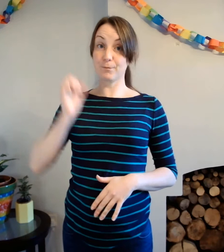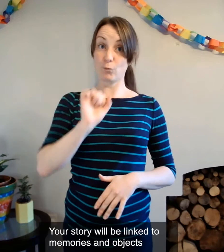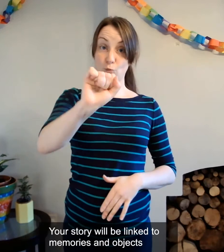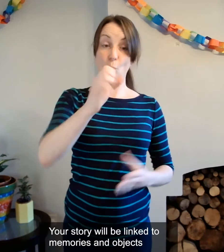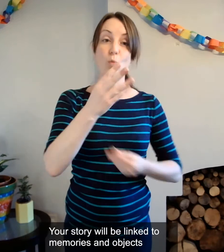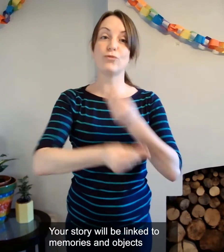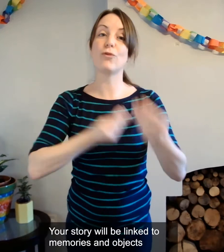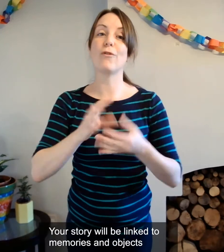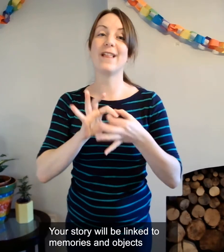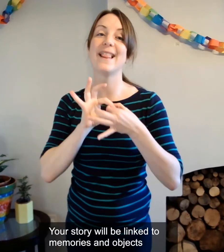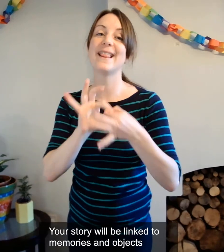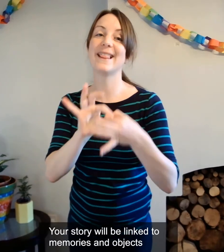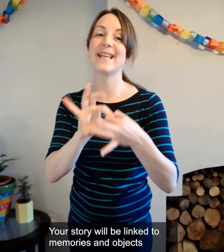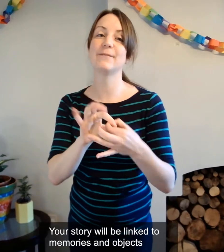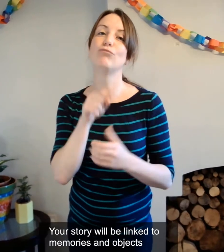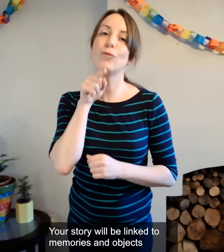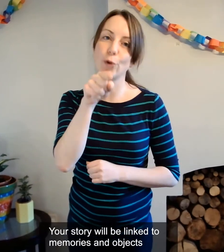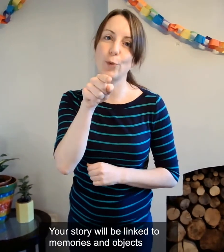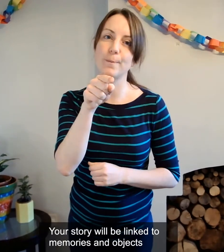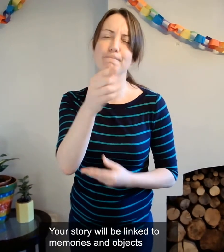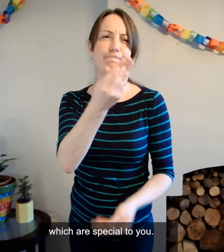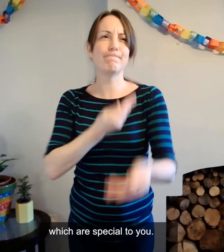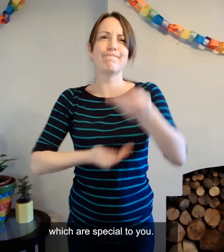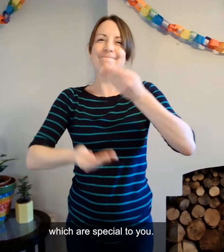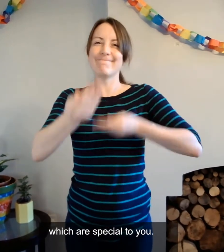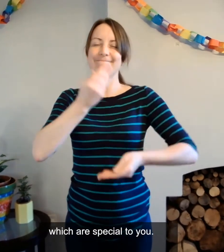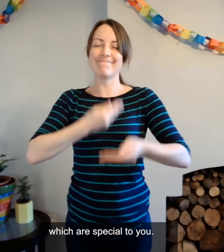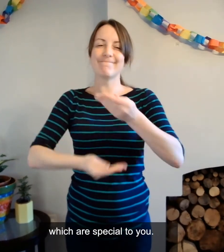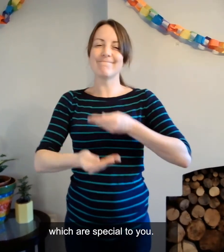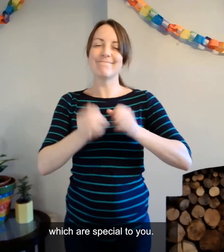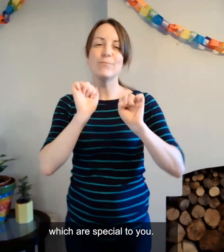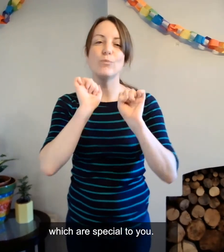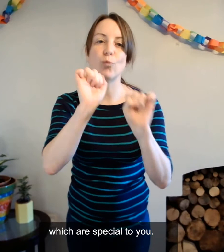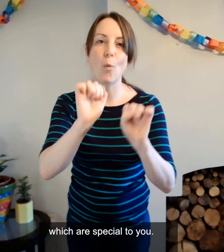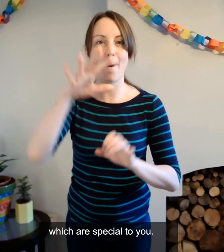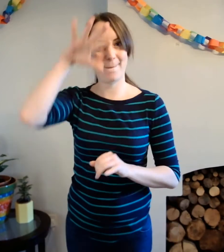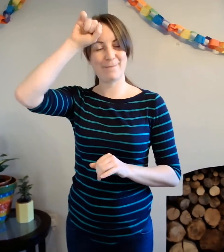Your story will be linked to memories and objects which are special to you.